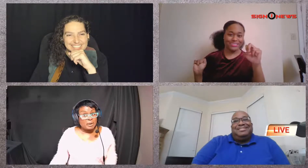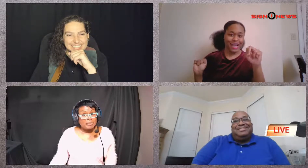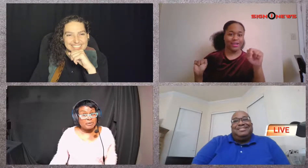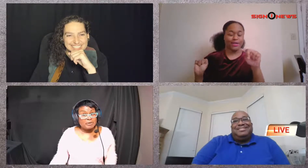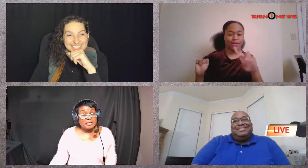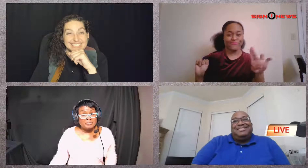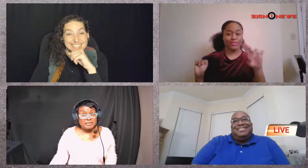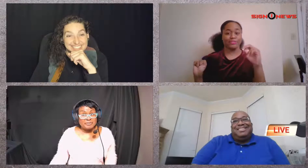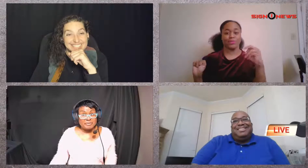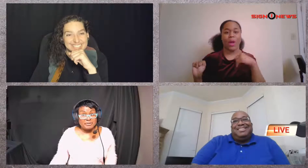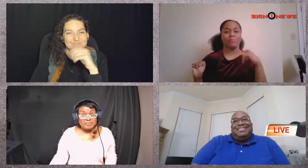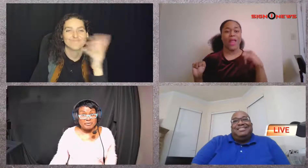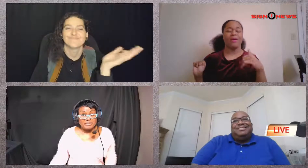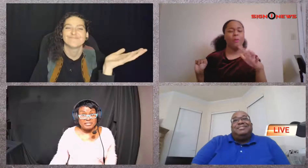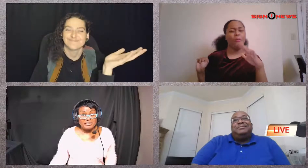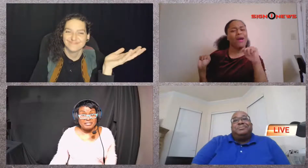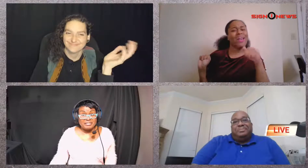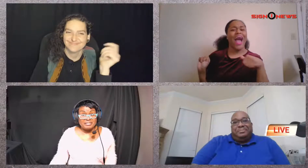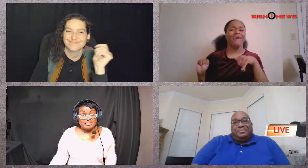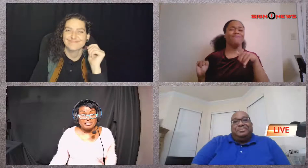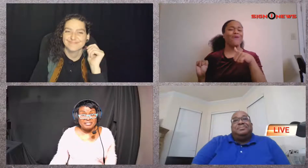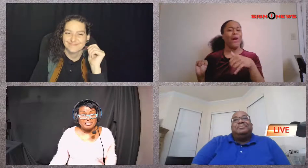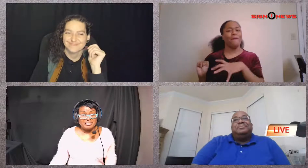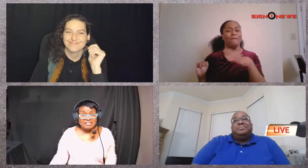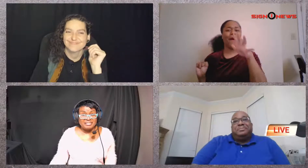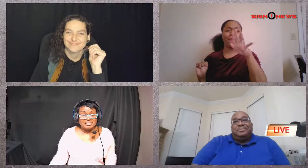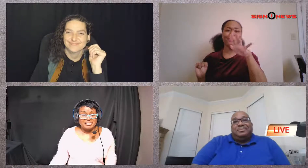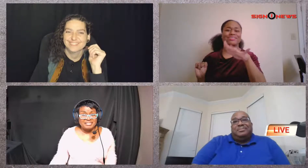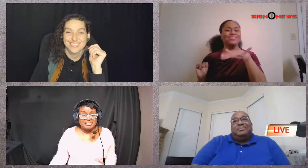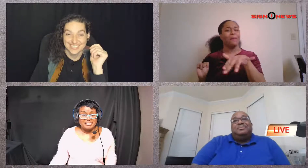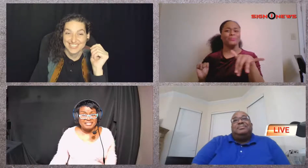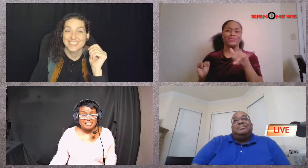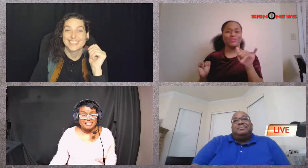So my mom graduated from the university.